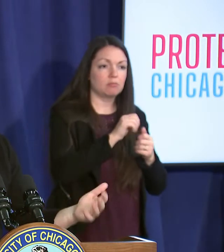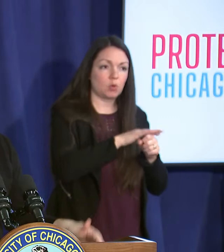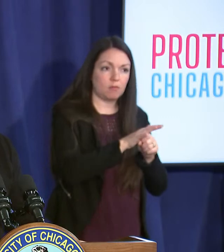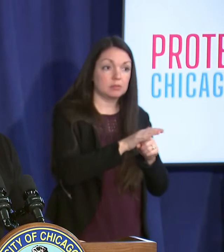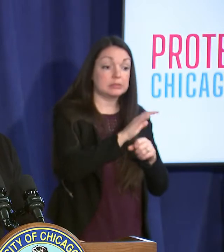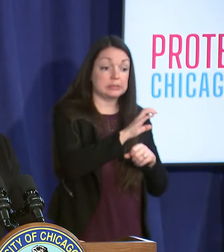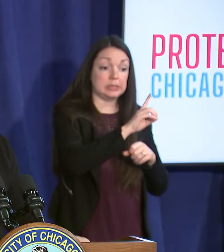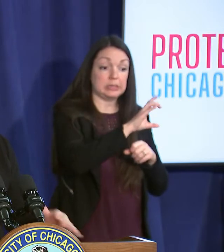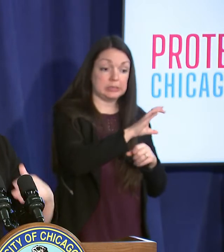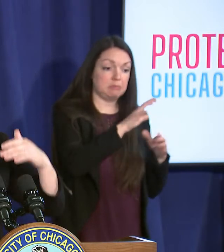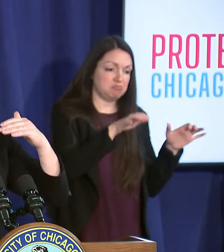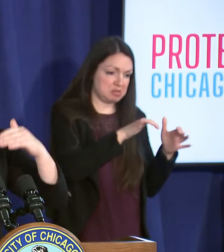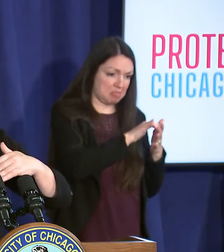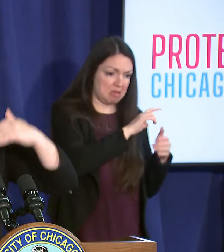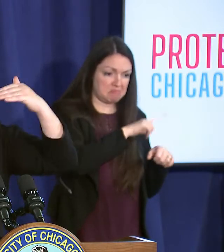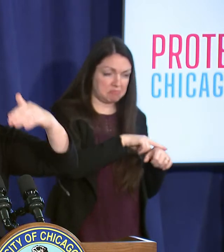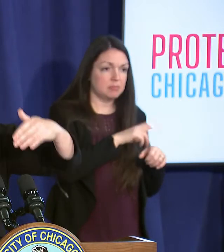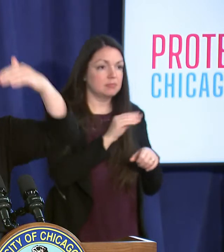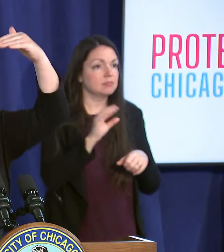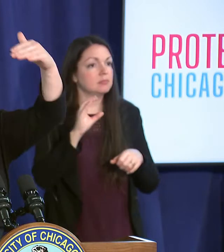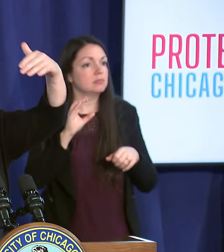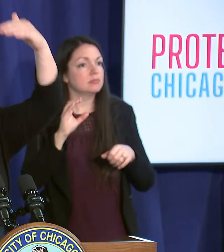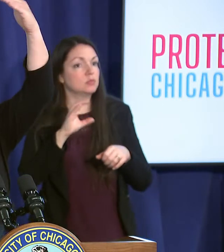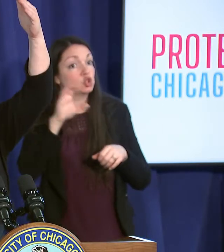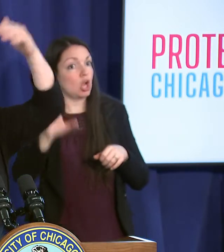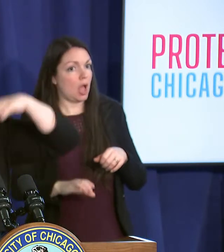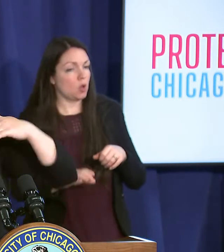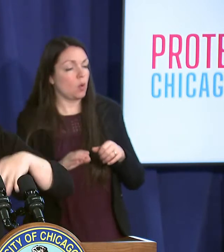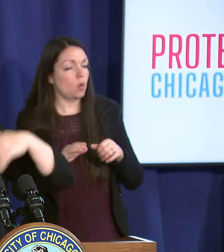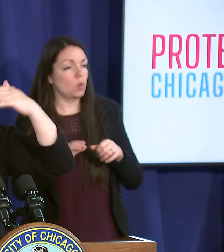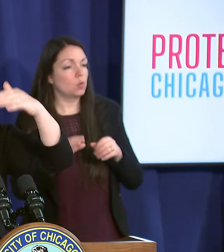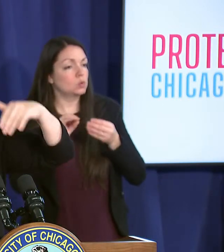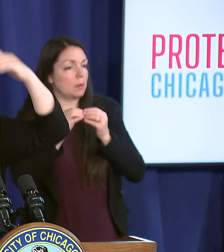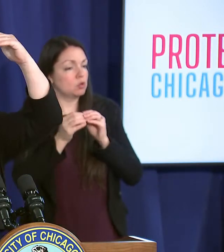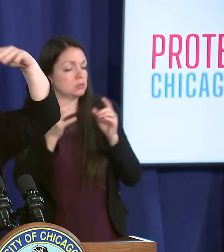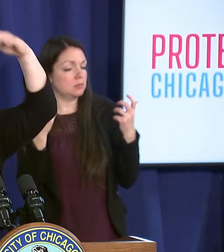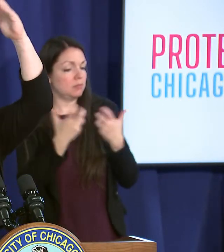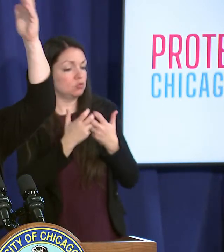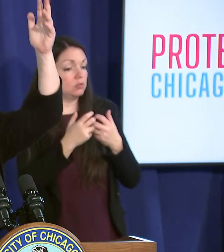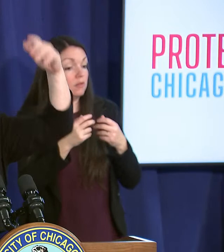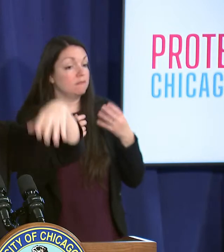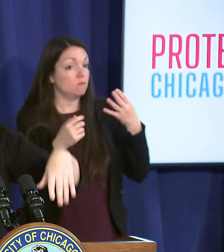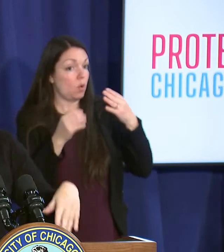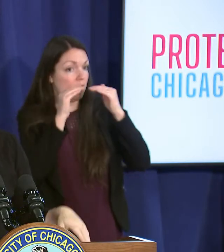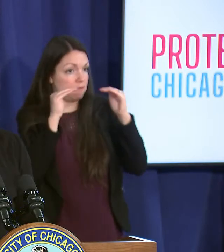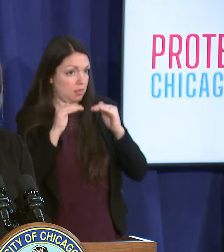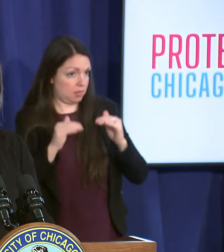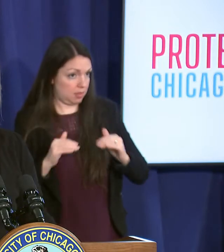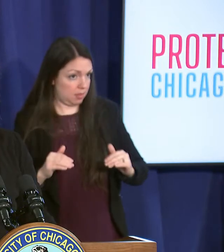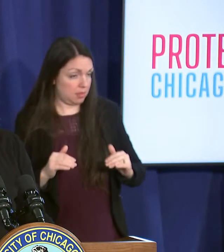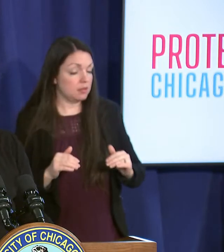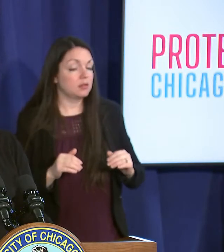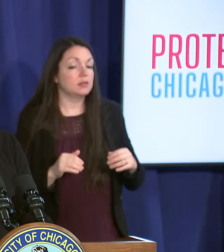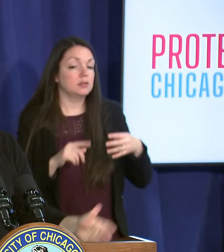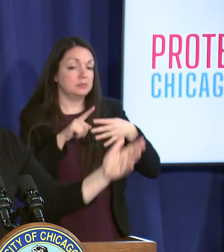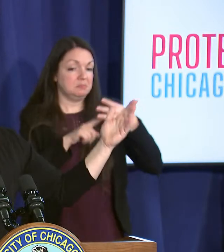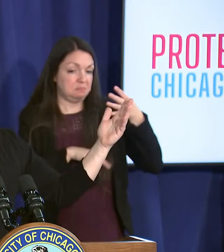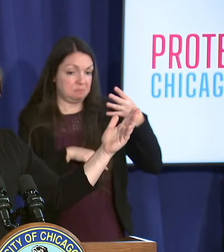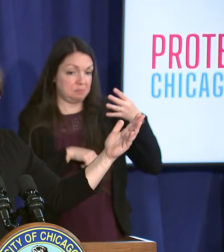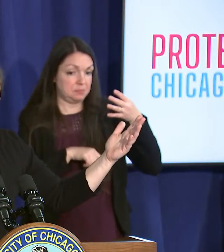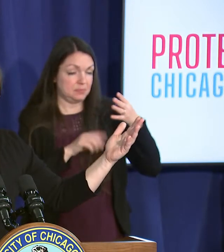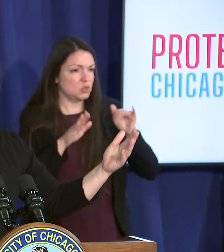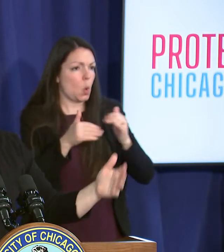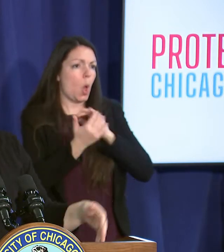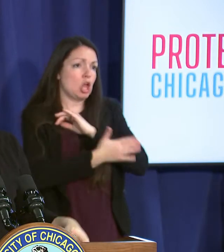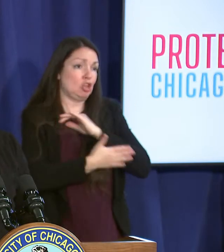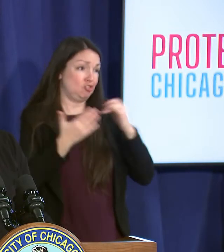Our numbers here in Chicago match this. So there are these 4 levels, right? Level 1, level 2, level 3, level 4. And the whole country's in